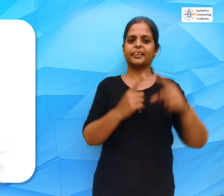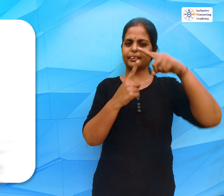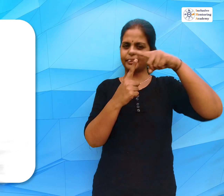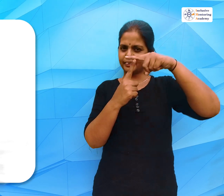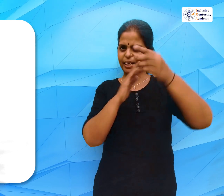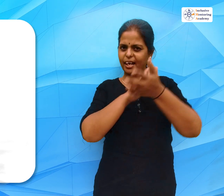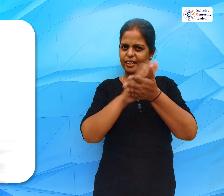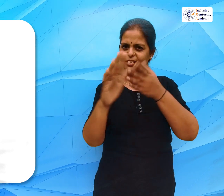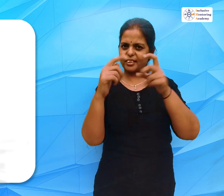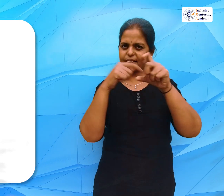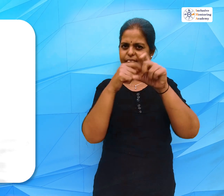They are.